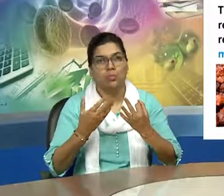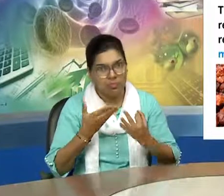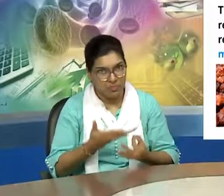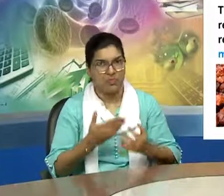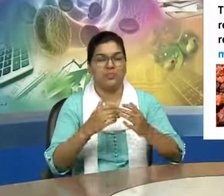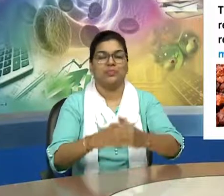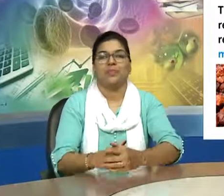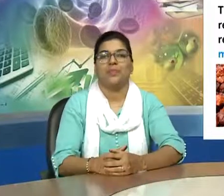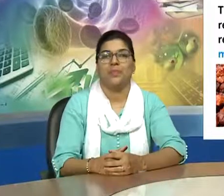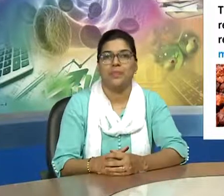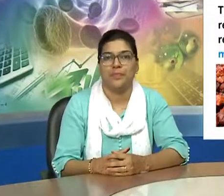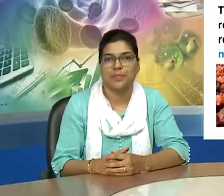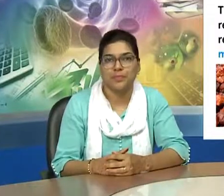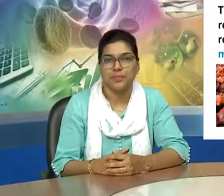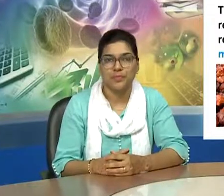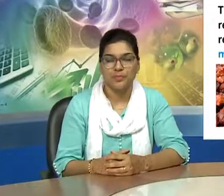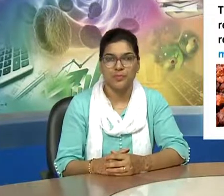we need to be careful.